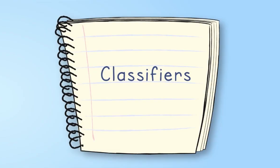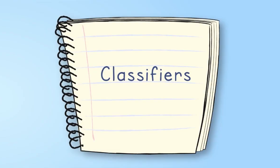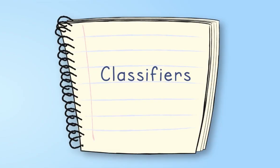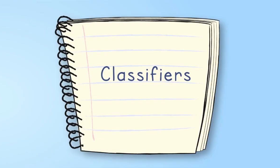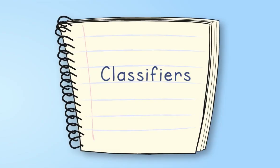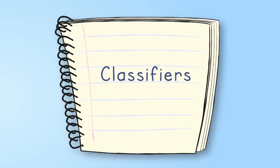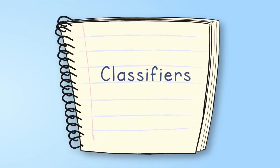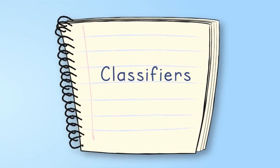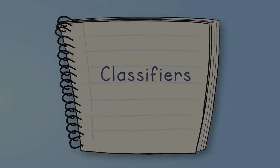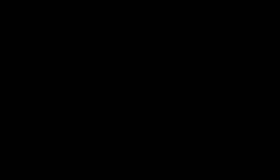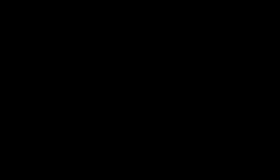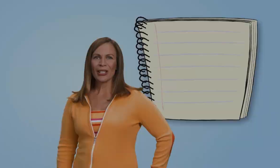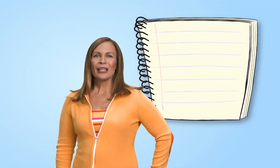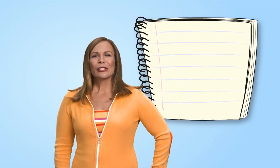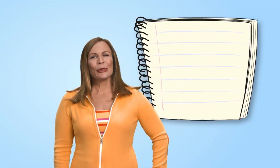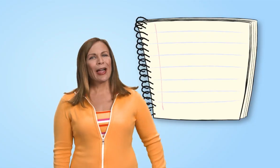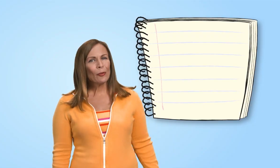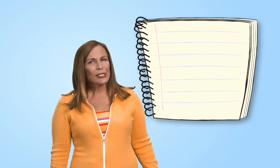Classifiers. To help